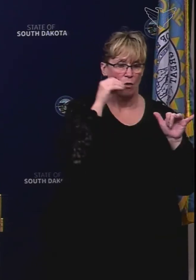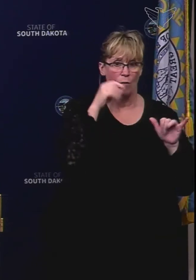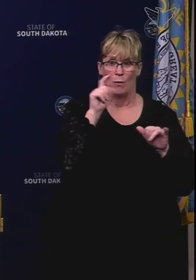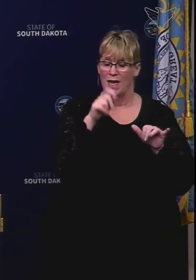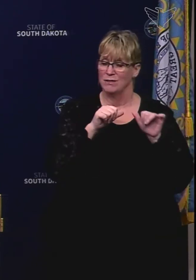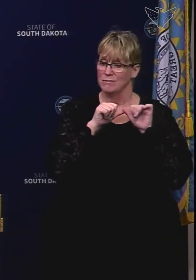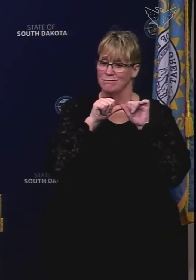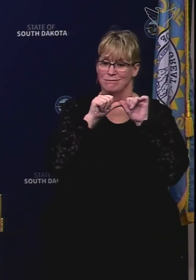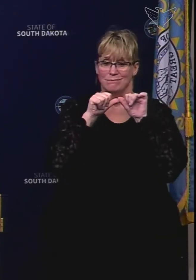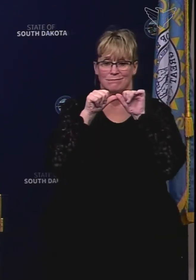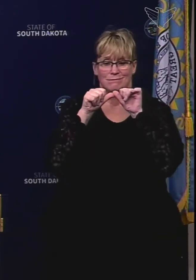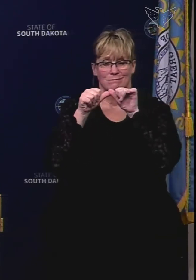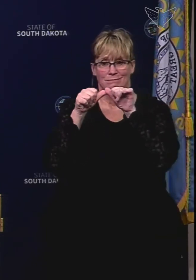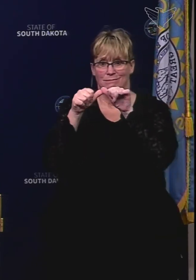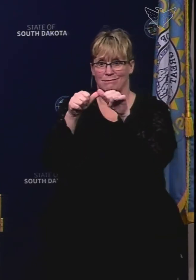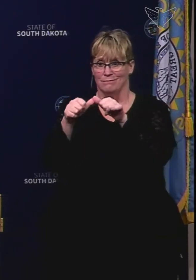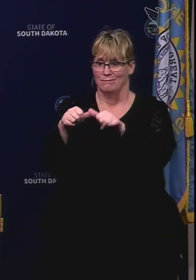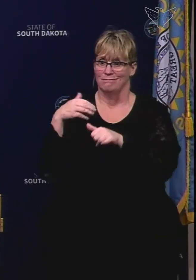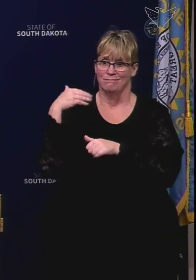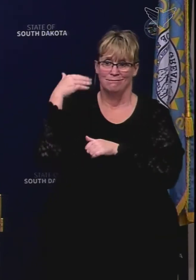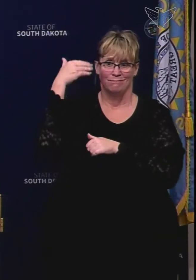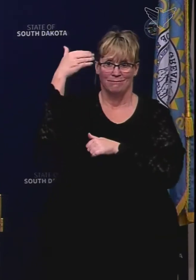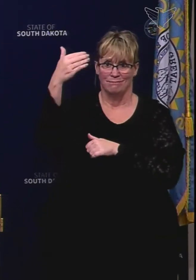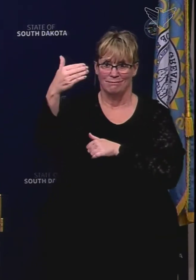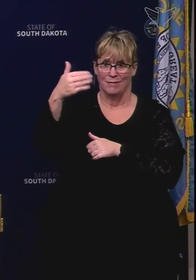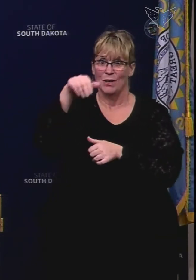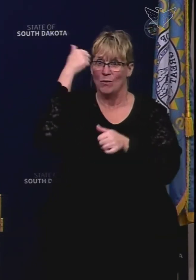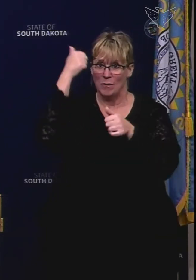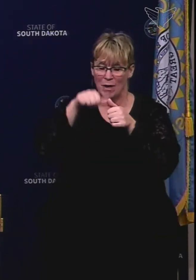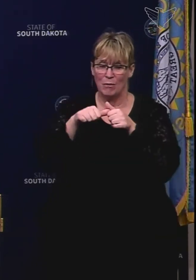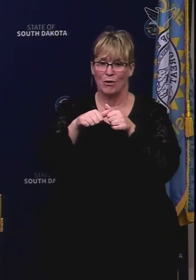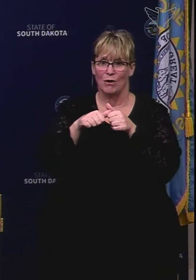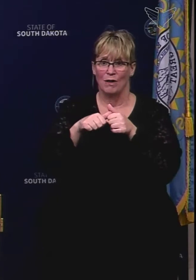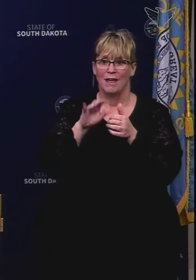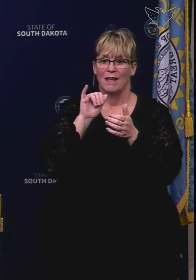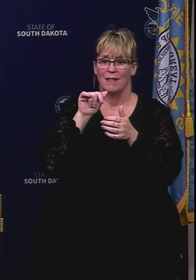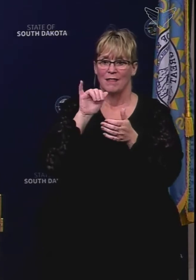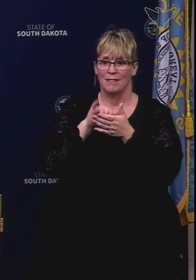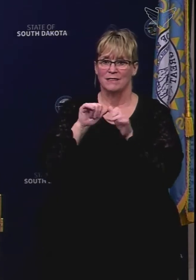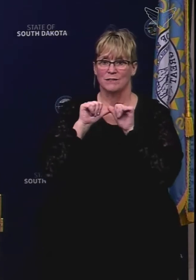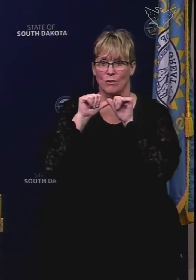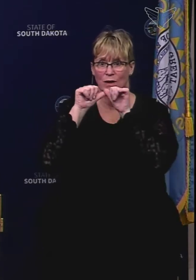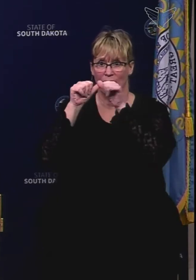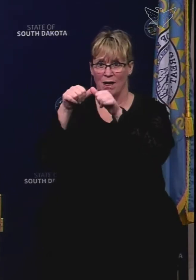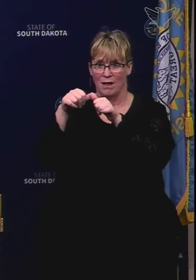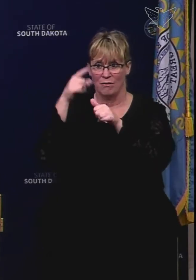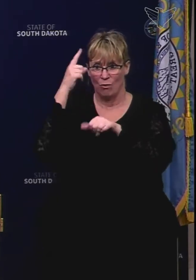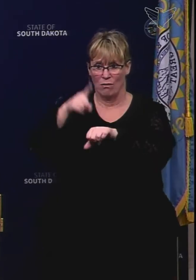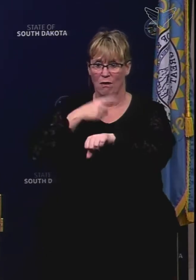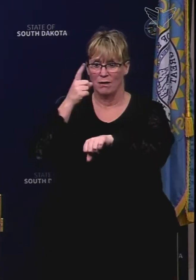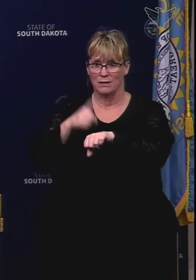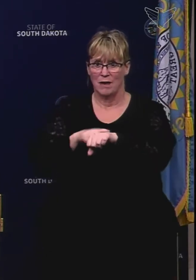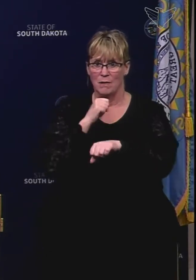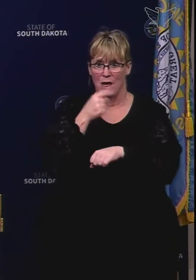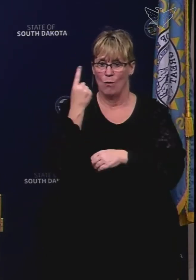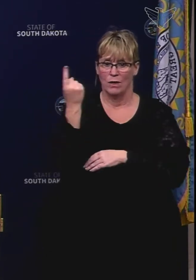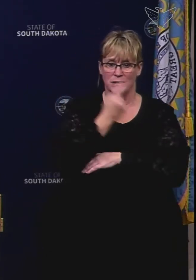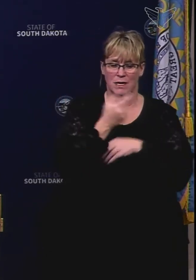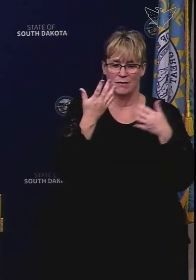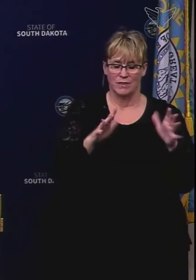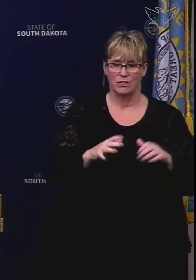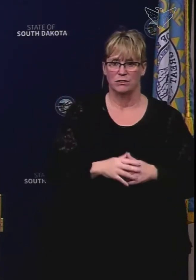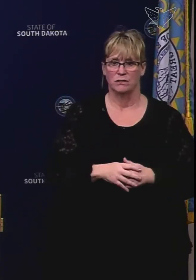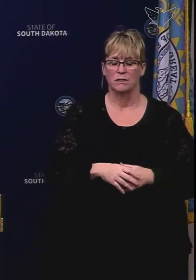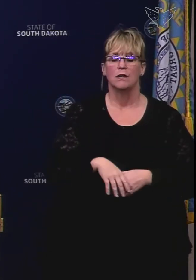for quite some time yet, and remember, this is a marathon, not a sprint. So we still need to keep group